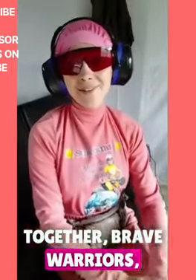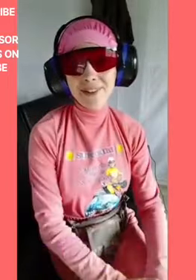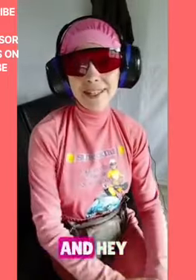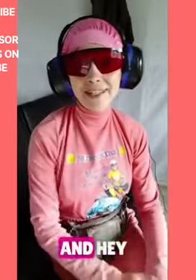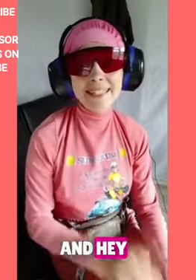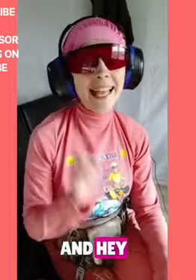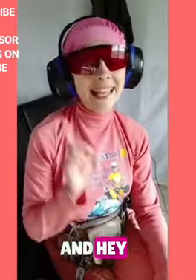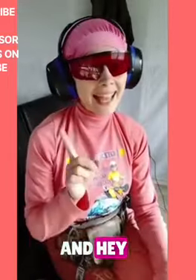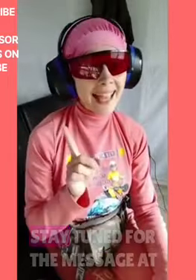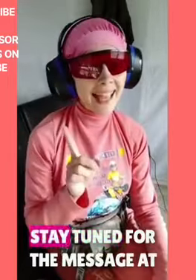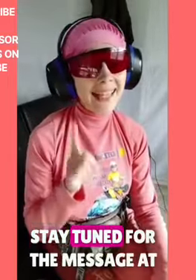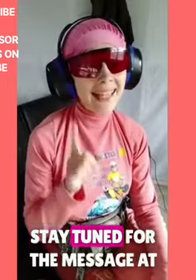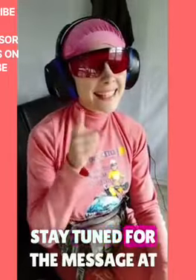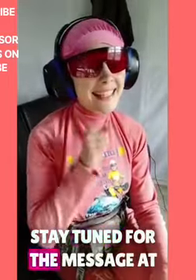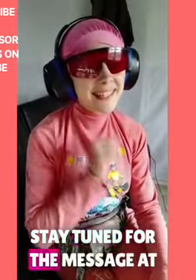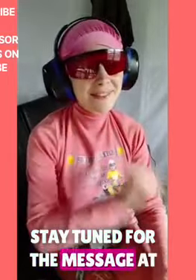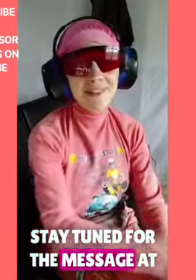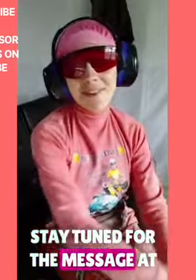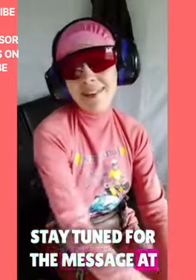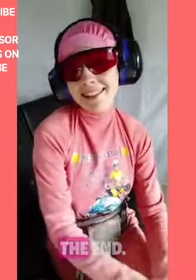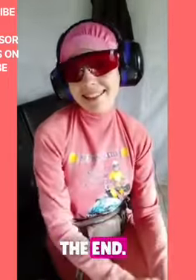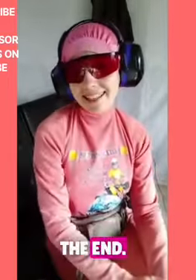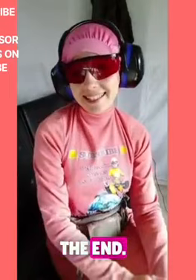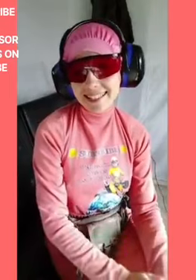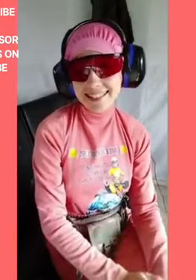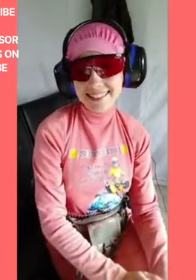And hey, stay tuned for the message at the end.